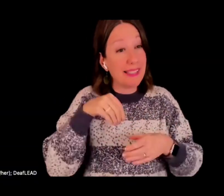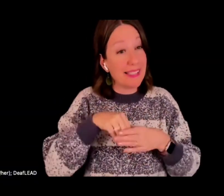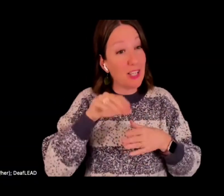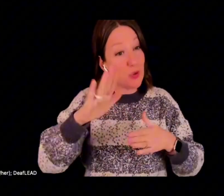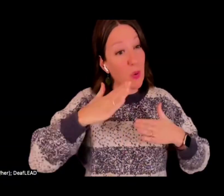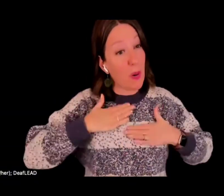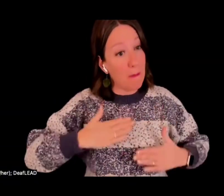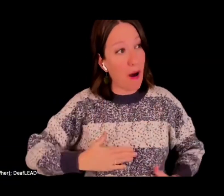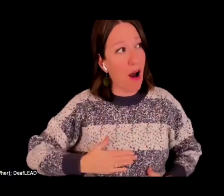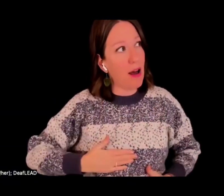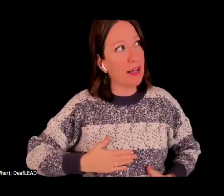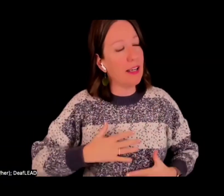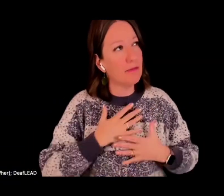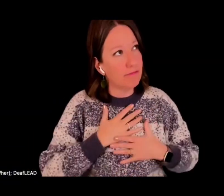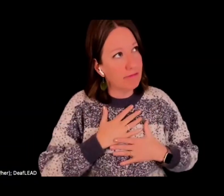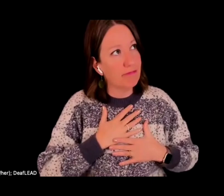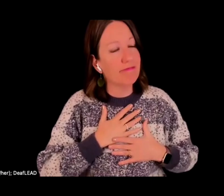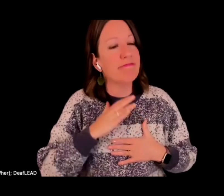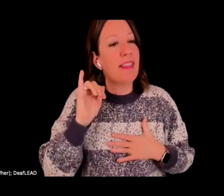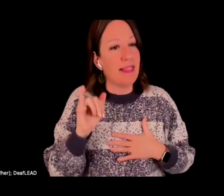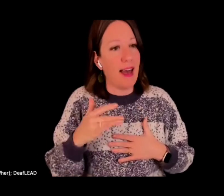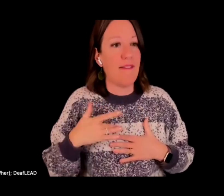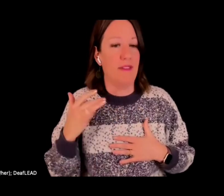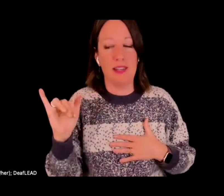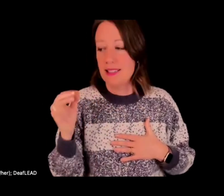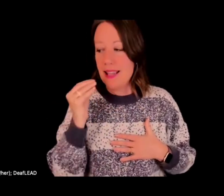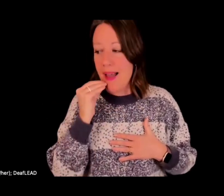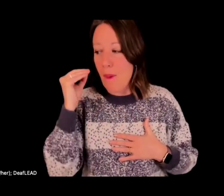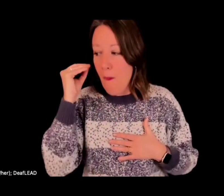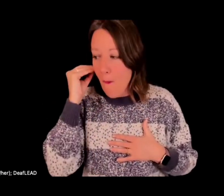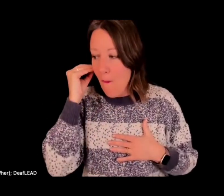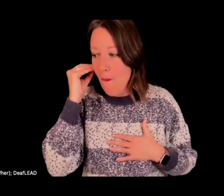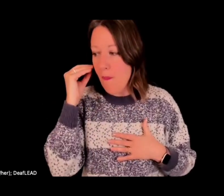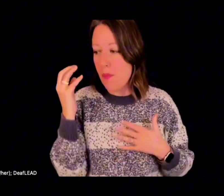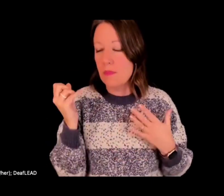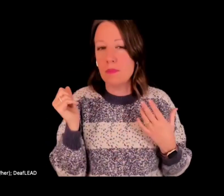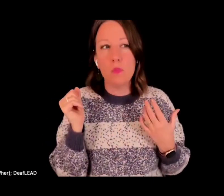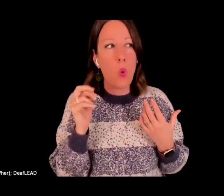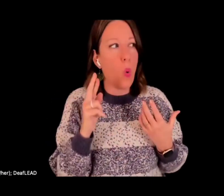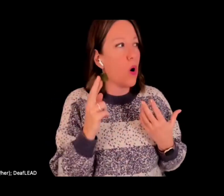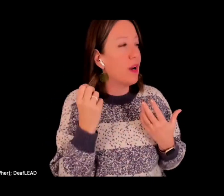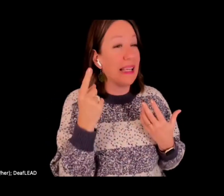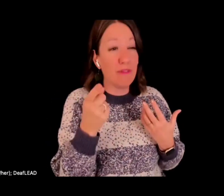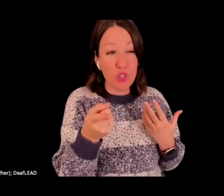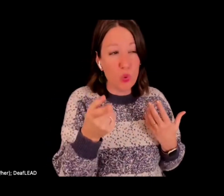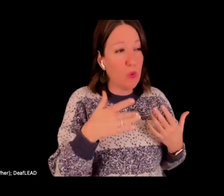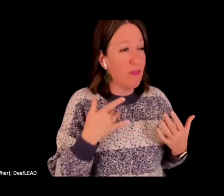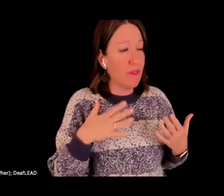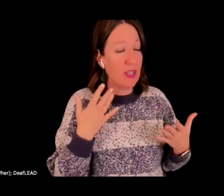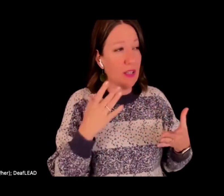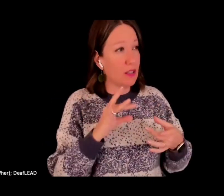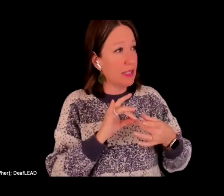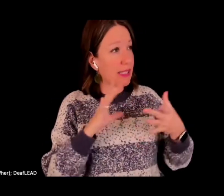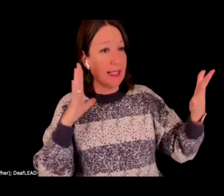maybe consider any other place inside your own body that feels like home.